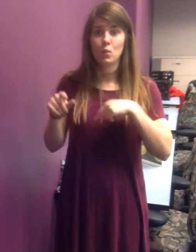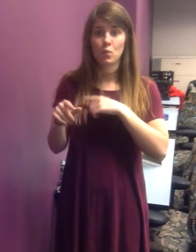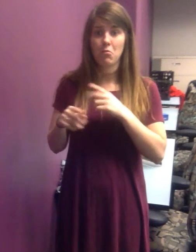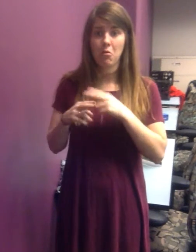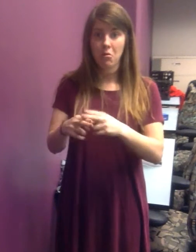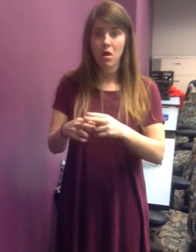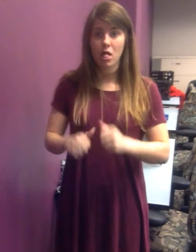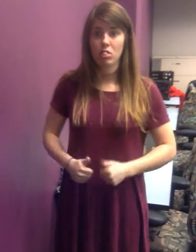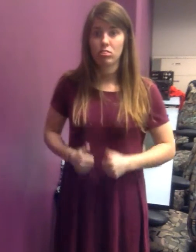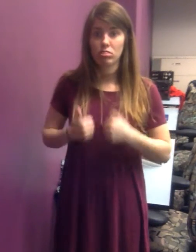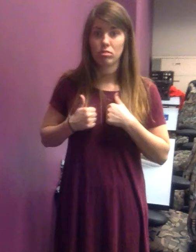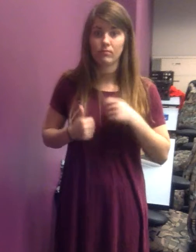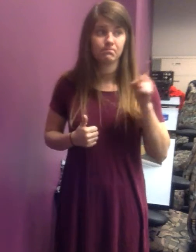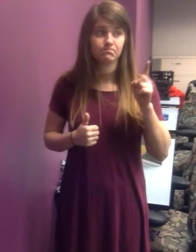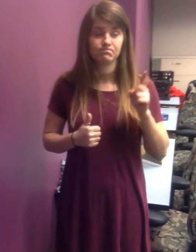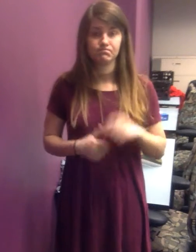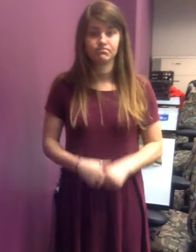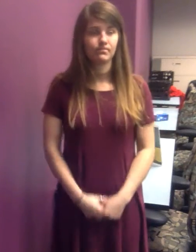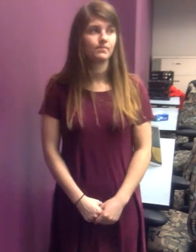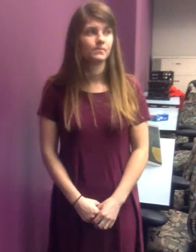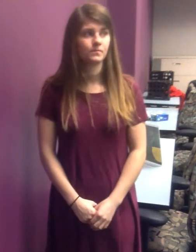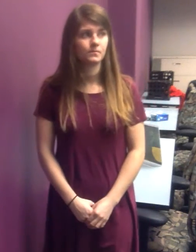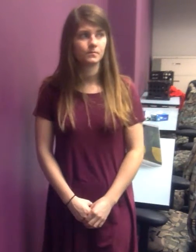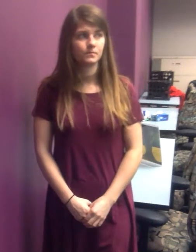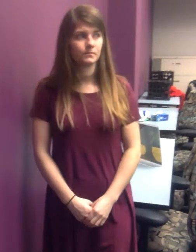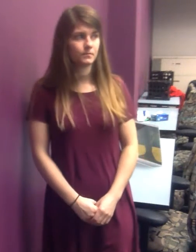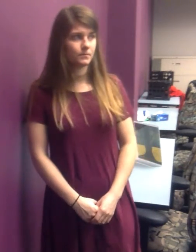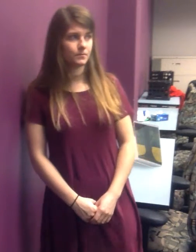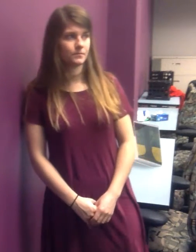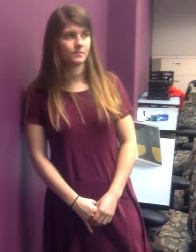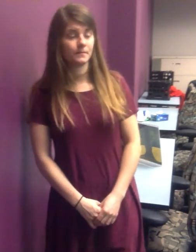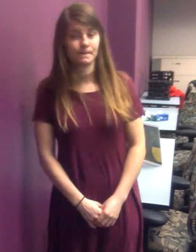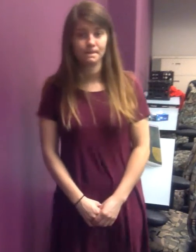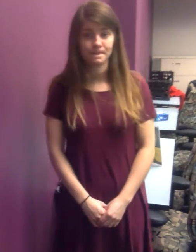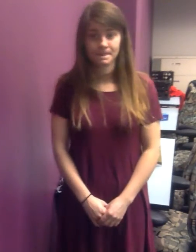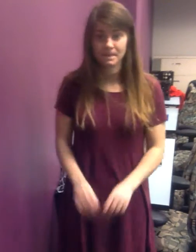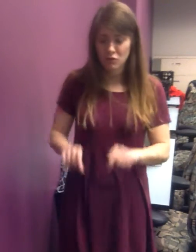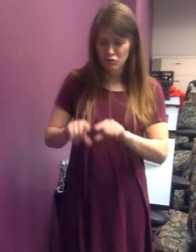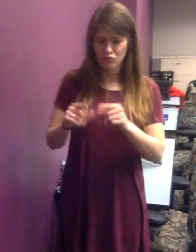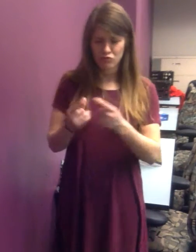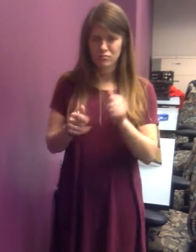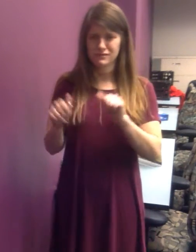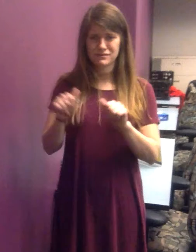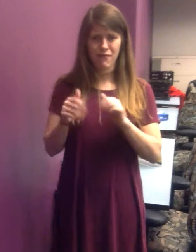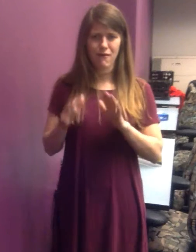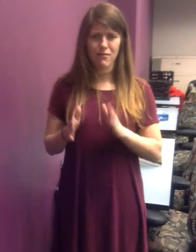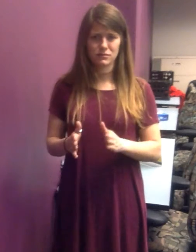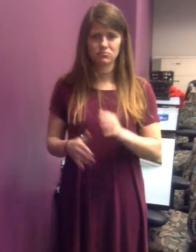group may not have been scientists, but they were really good at this sort of thing. Well, some of them actually came out of campaigning on behalf of the tobacco